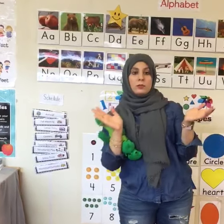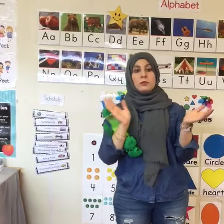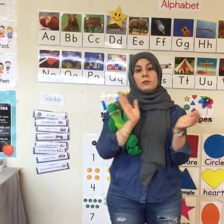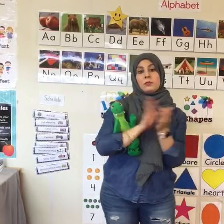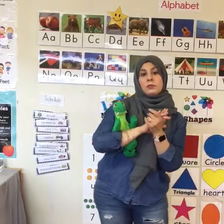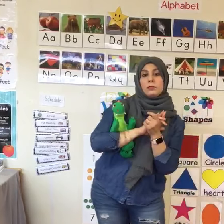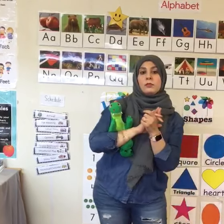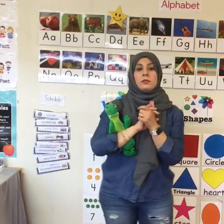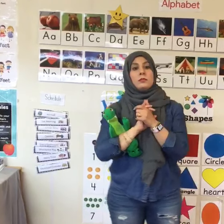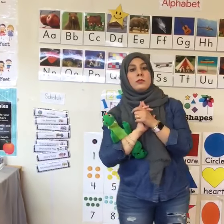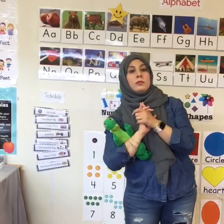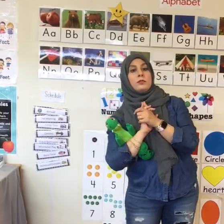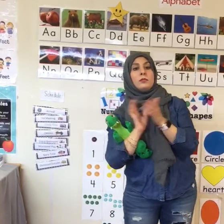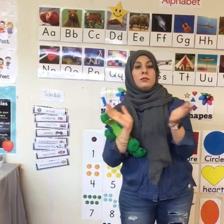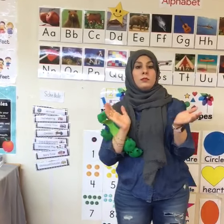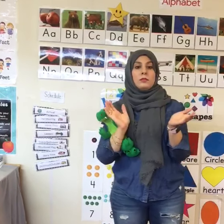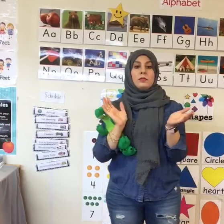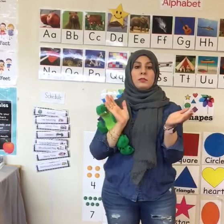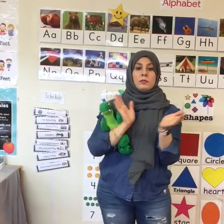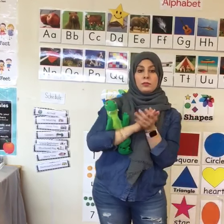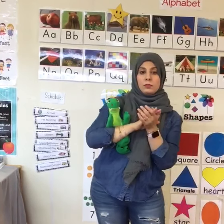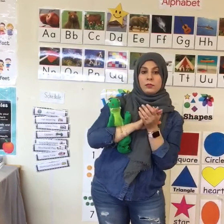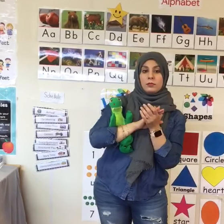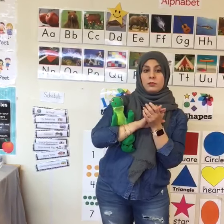and shut, open and shut.